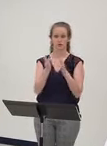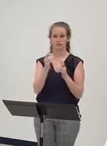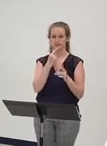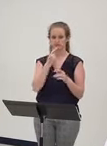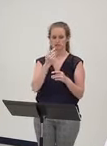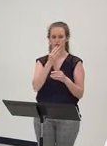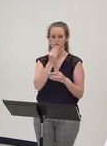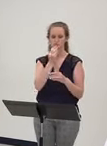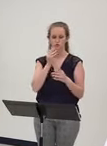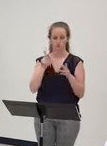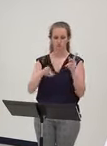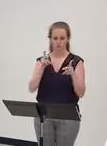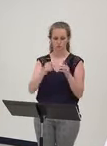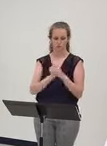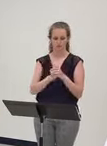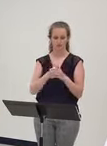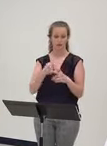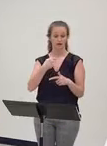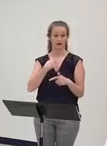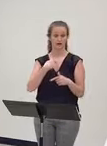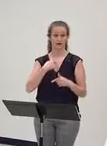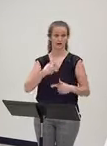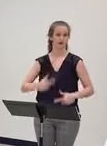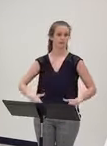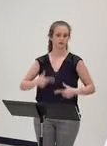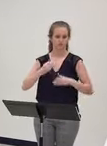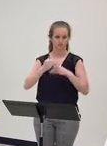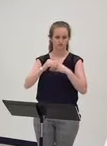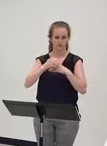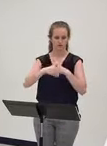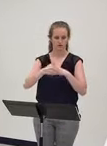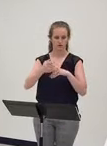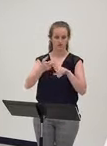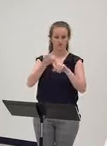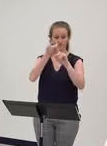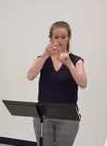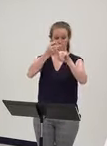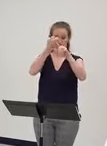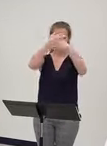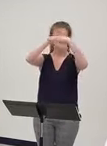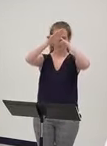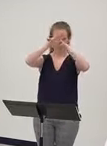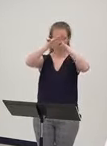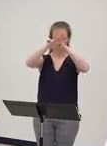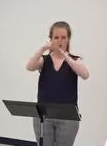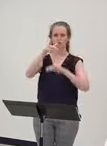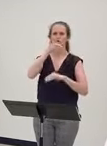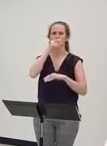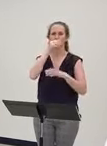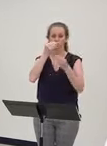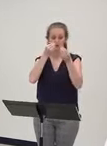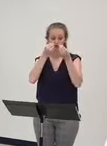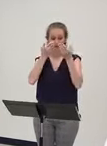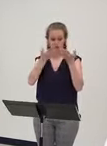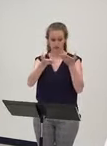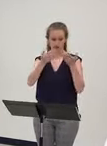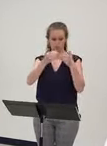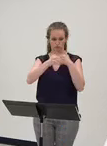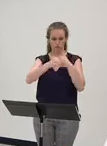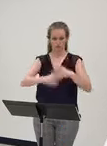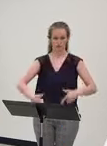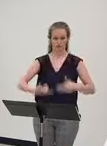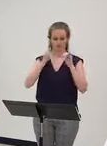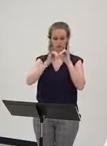Said to the Jewish crowds, I am the living bread that came down from heaven. Whoever eats this bread will